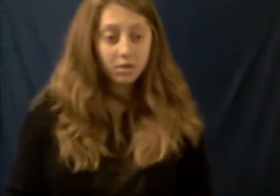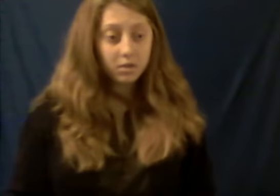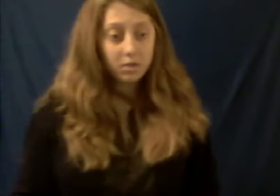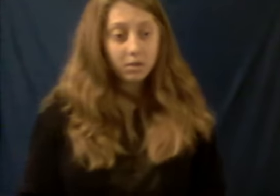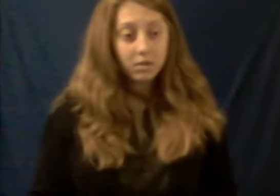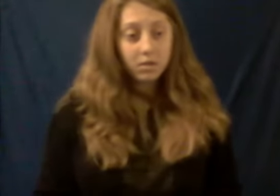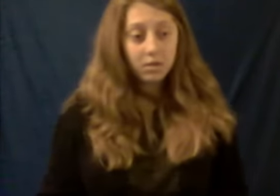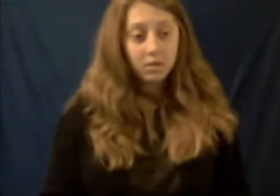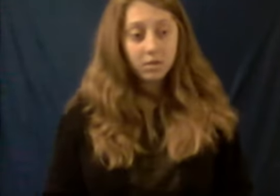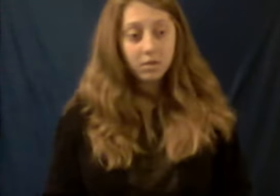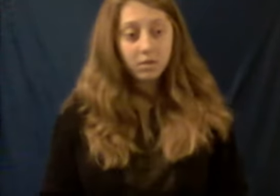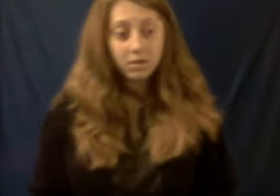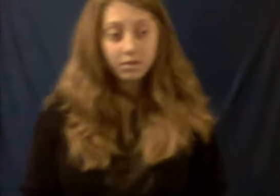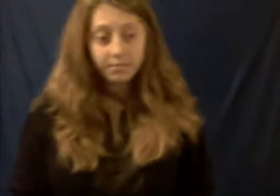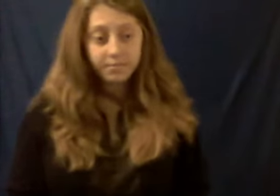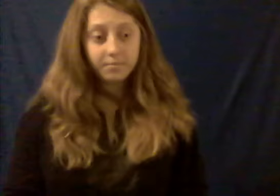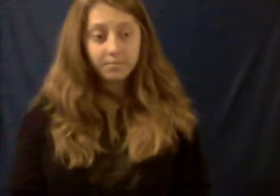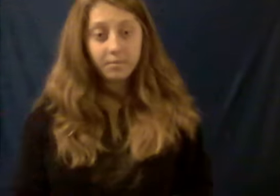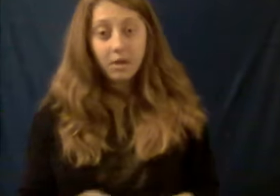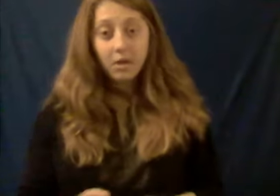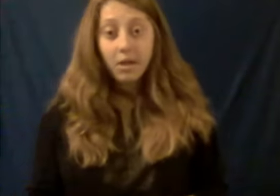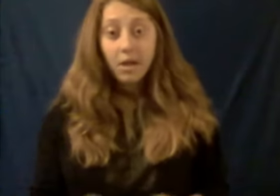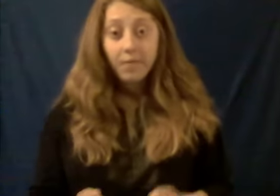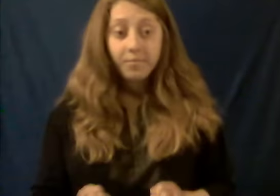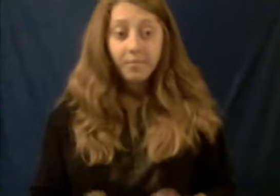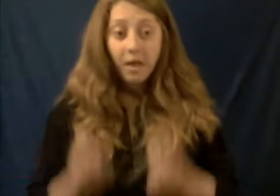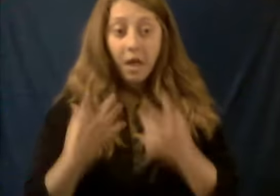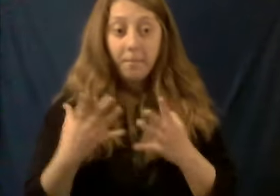And how many people live in the home with you?